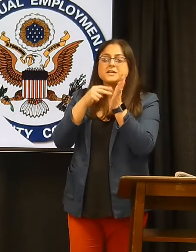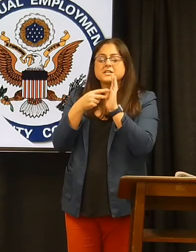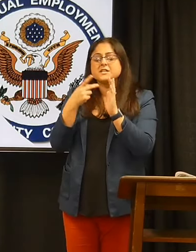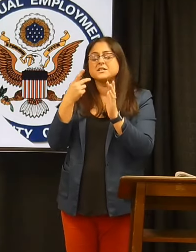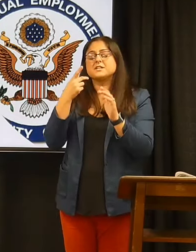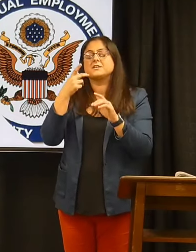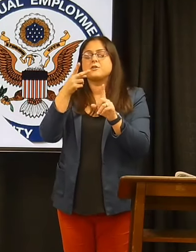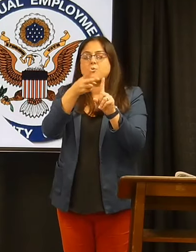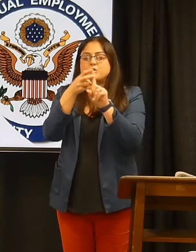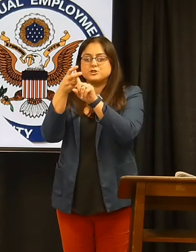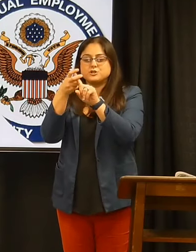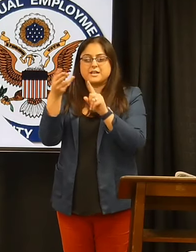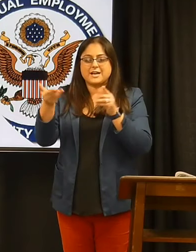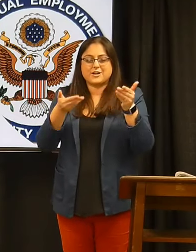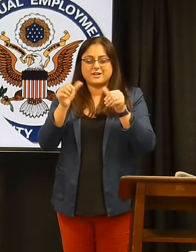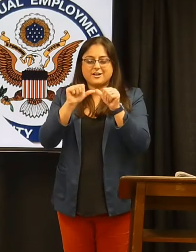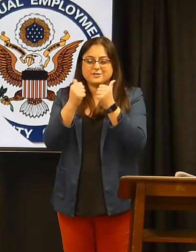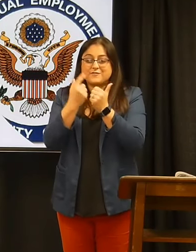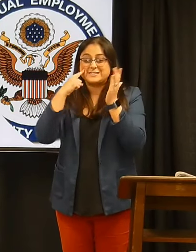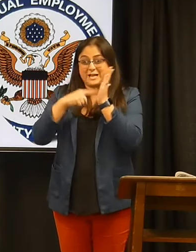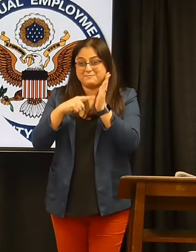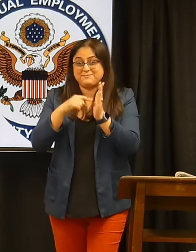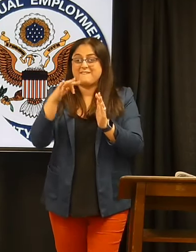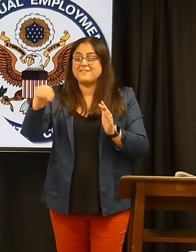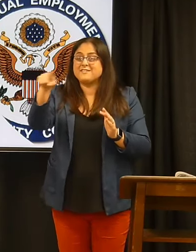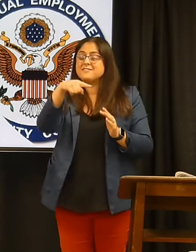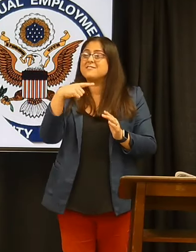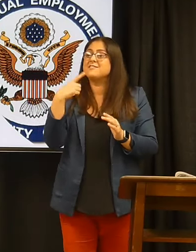Employment agencies, meaning recruiters, hiring agencies.